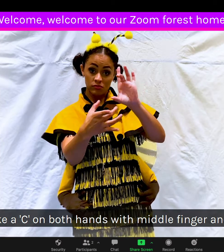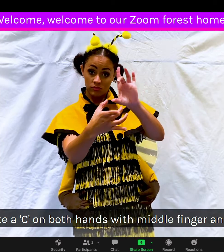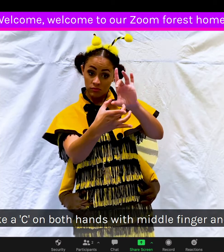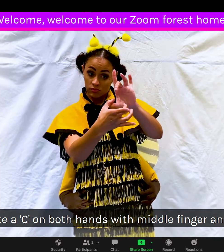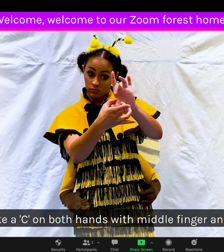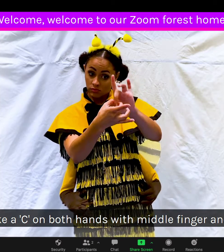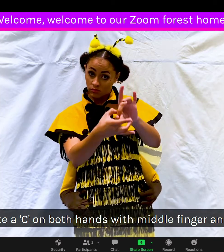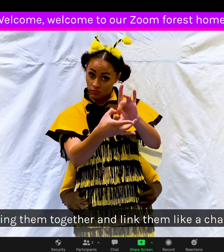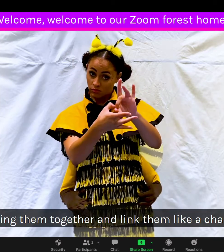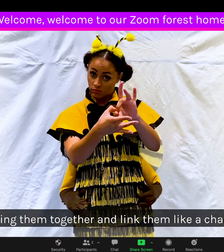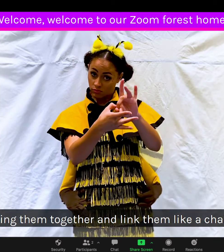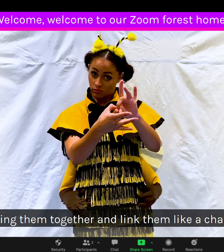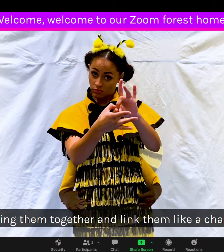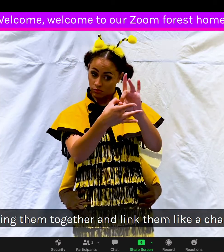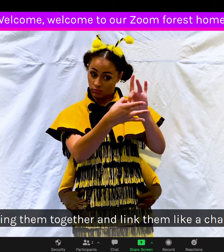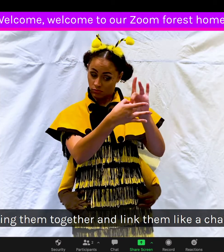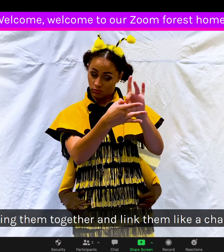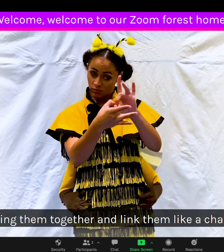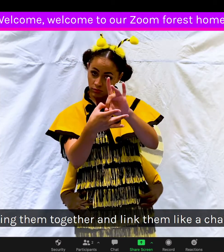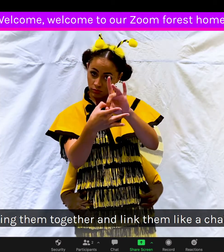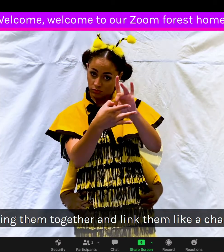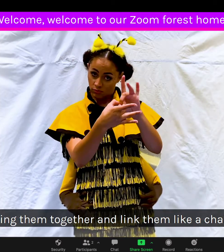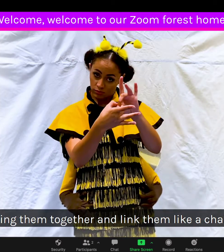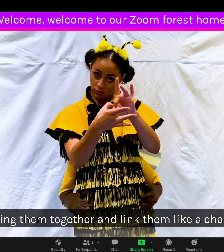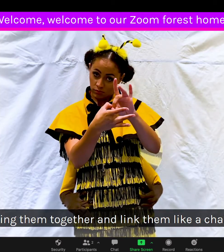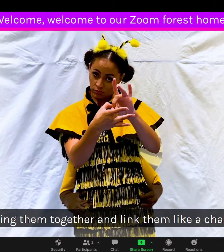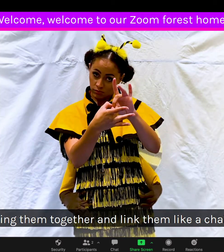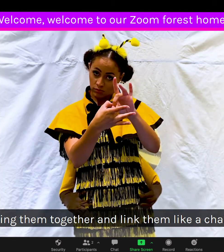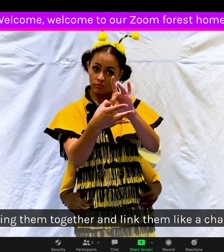and thumb. Bring them together and link them like a chain.